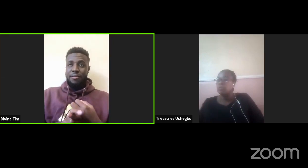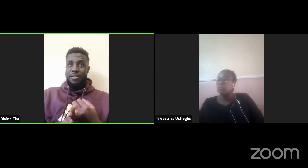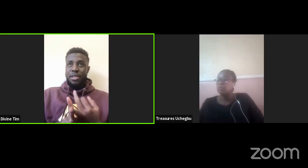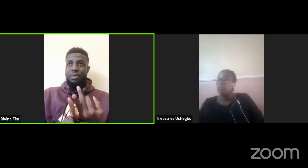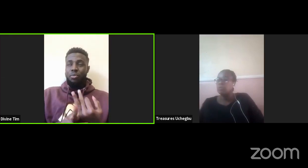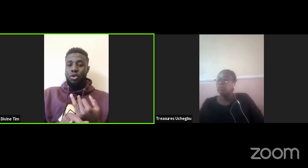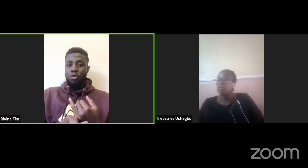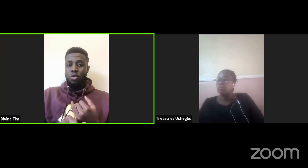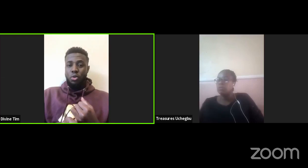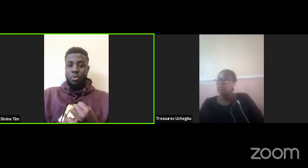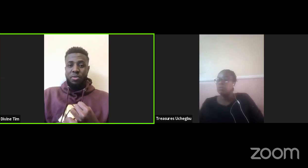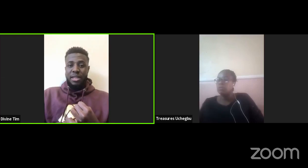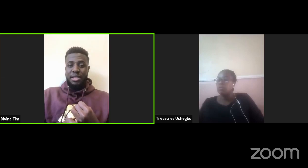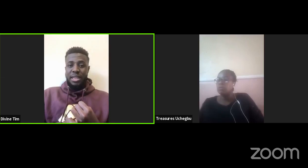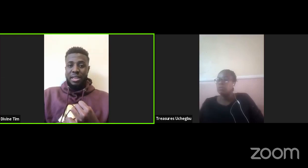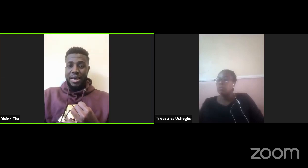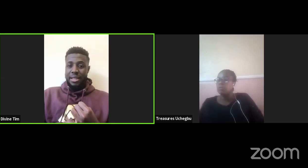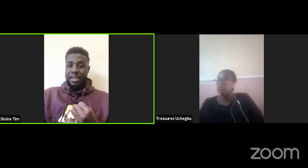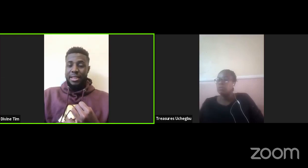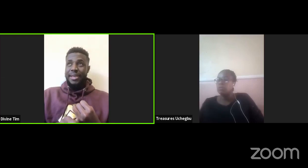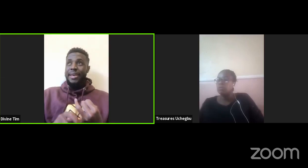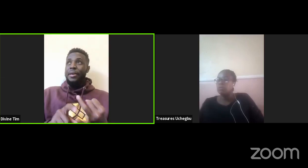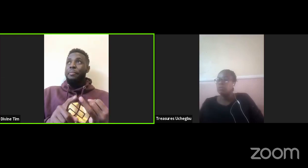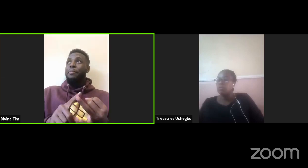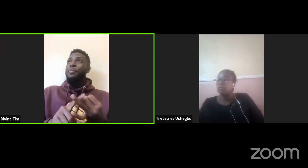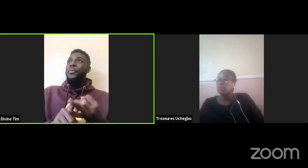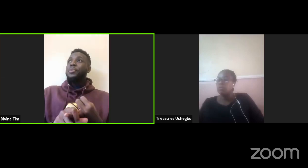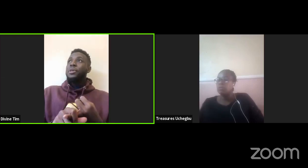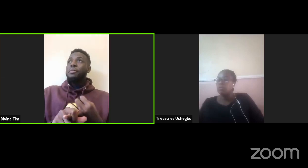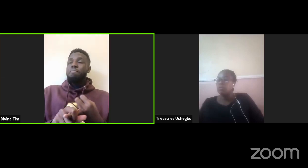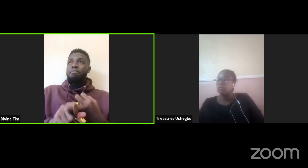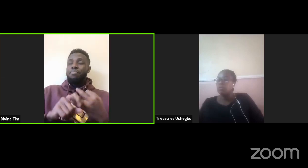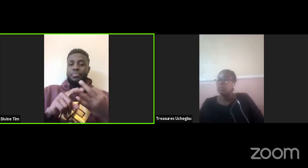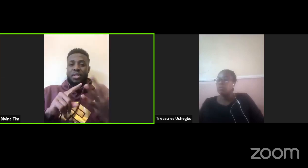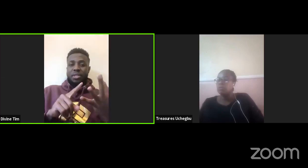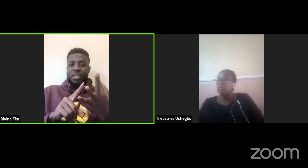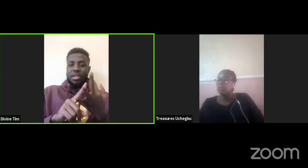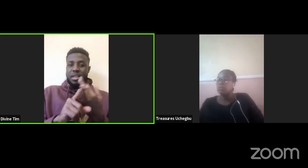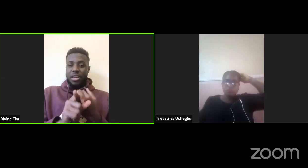live below the poverty line, maybe